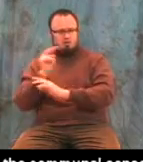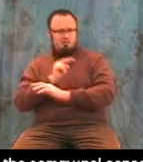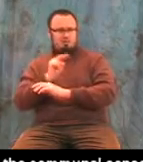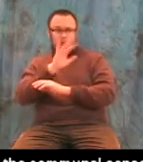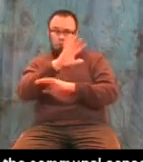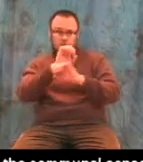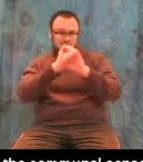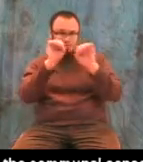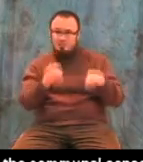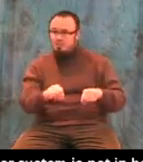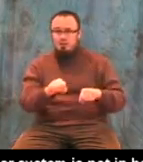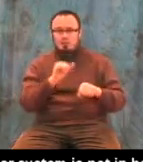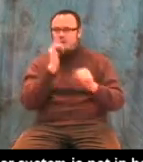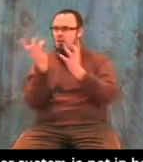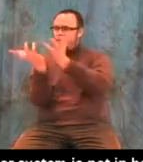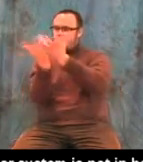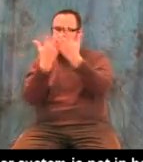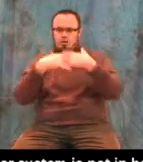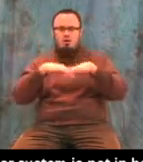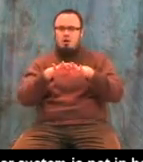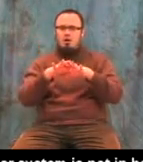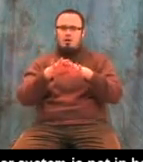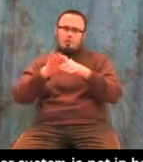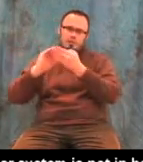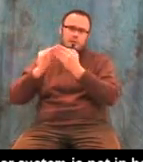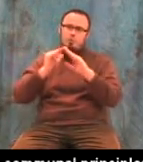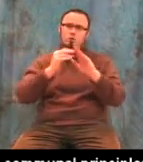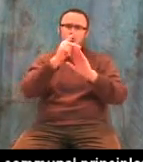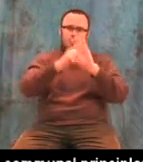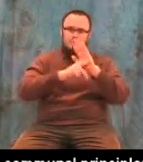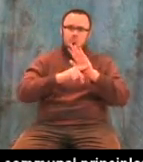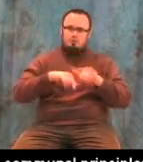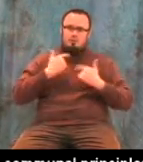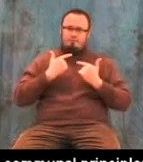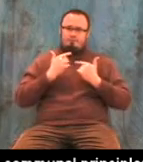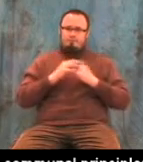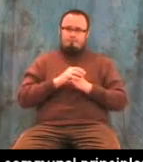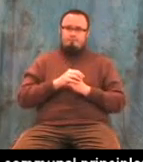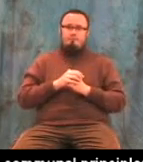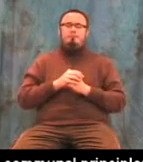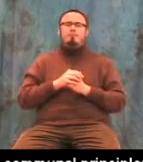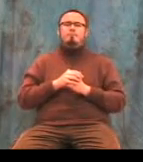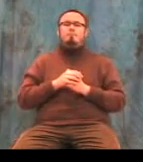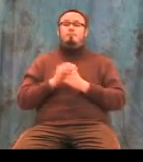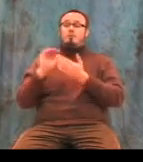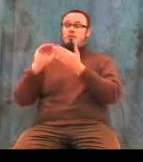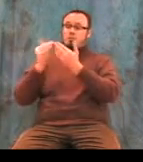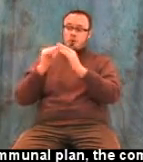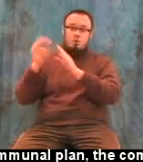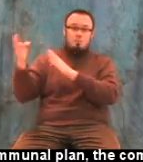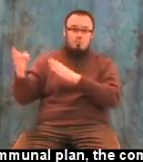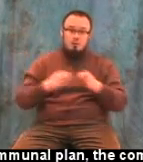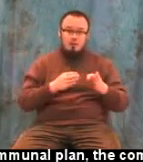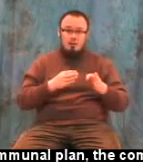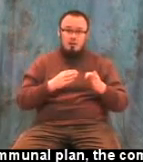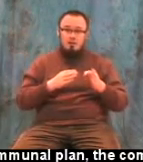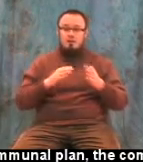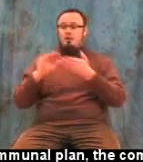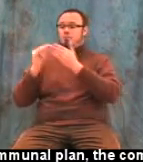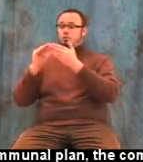particular system is not in harmony with the communal principles of life. The communal plan, the